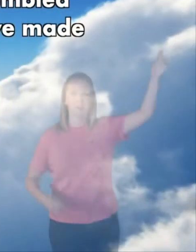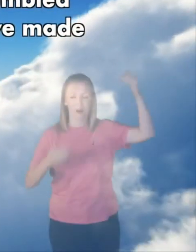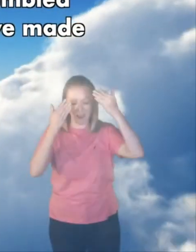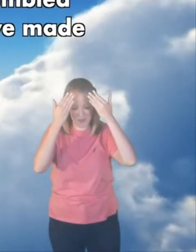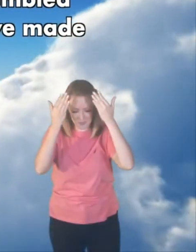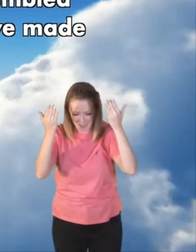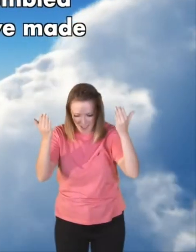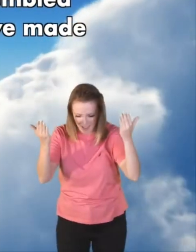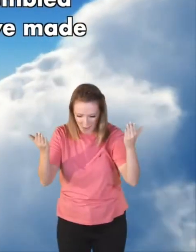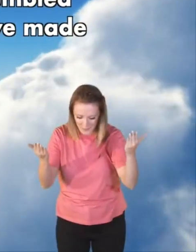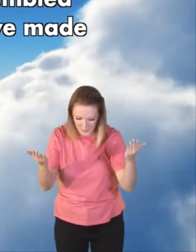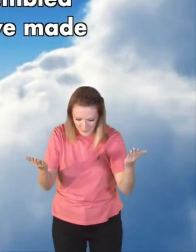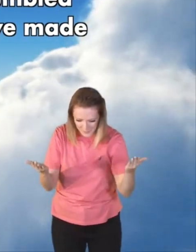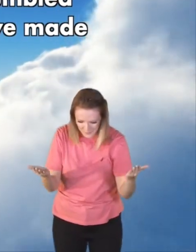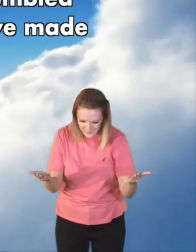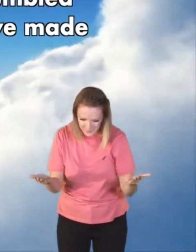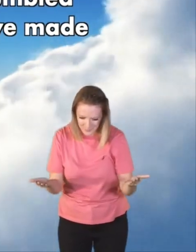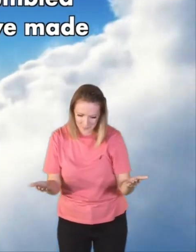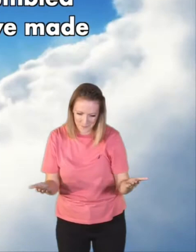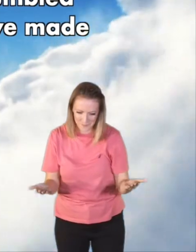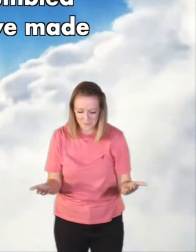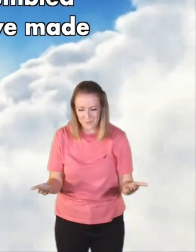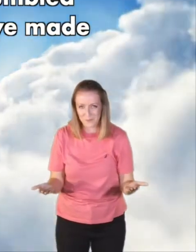We bow down,